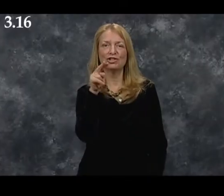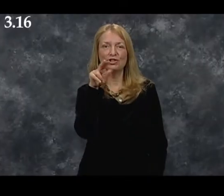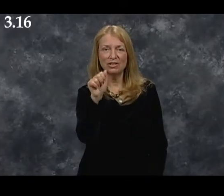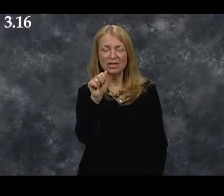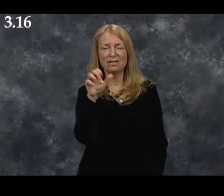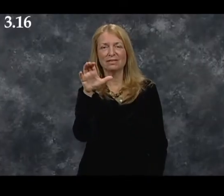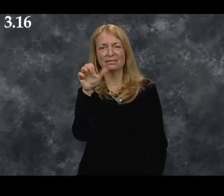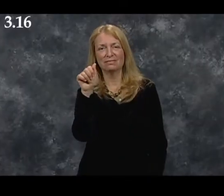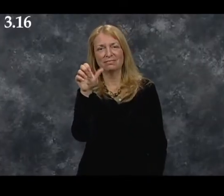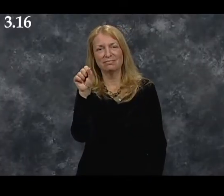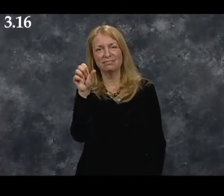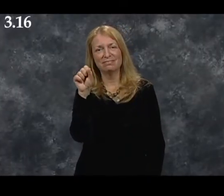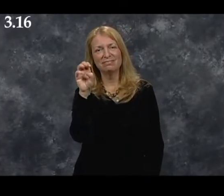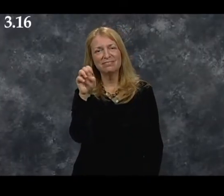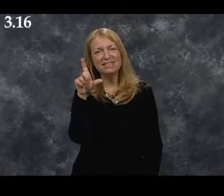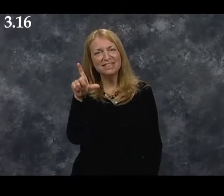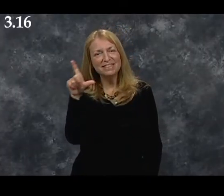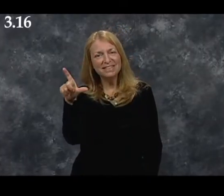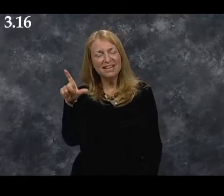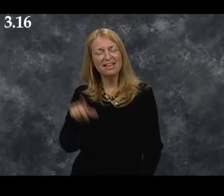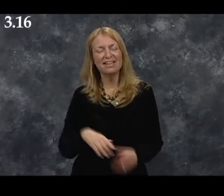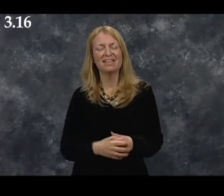Jenna Cassell.